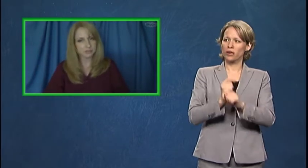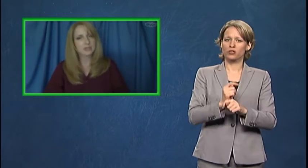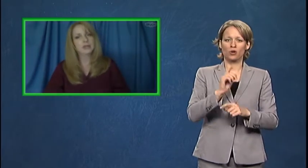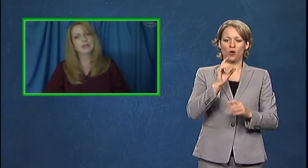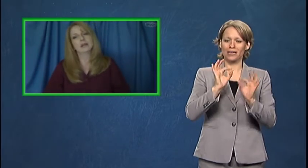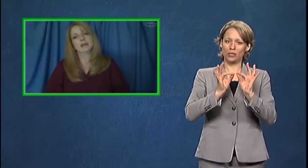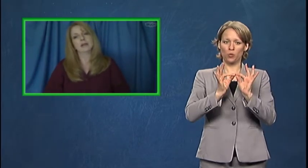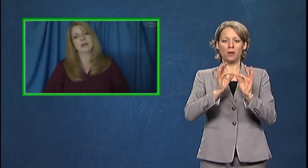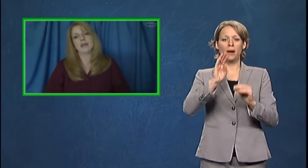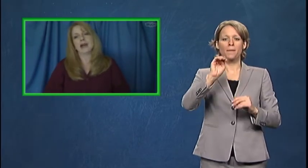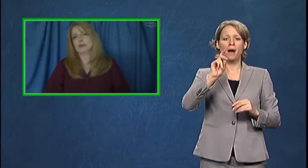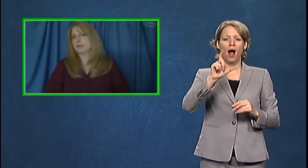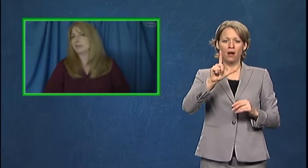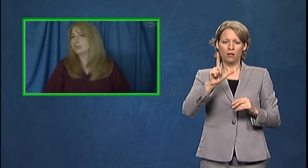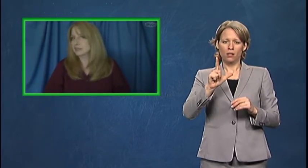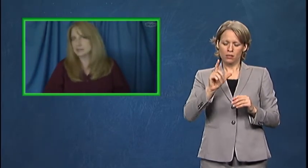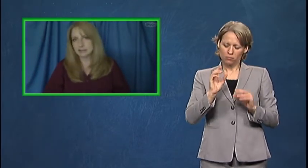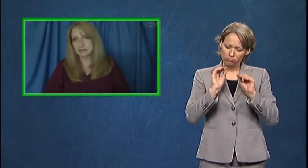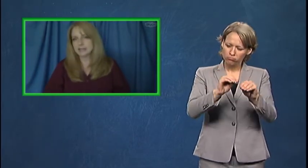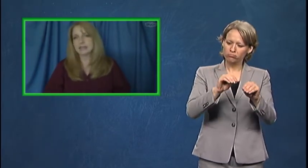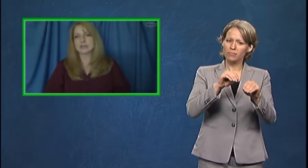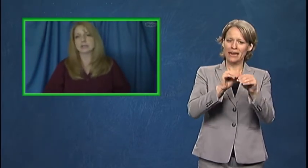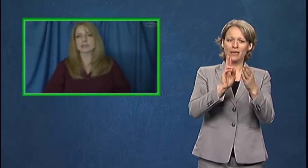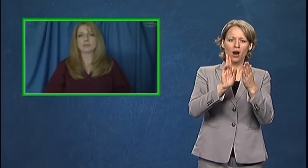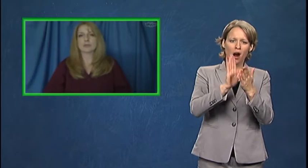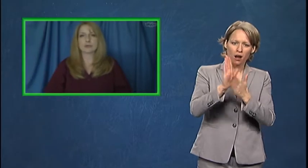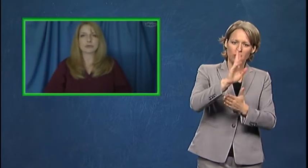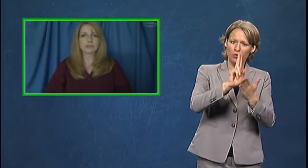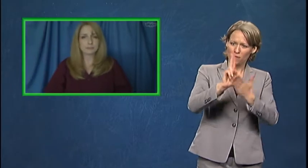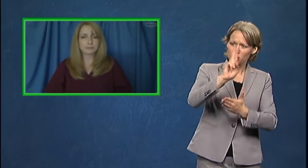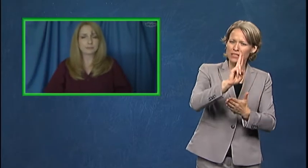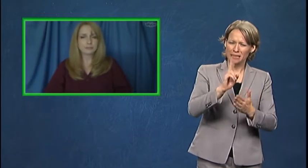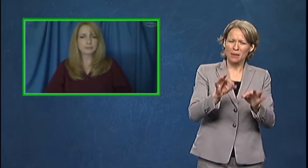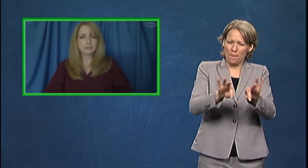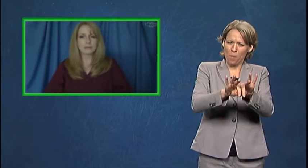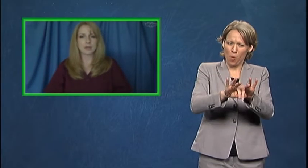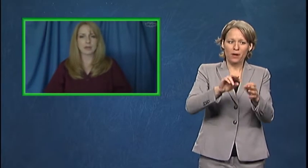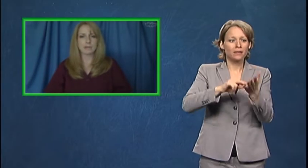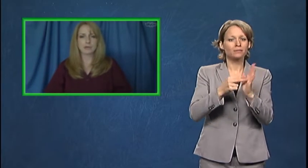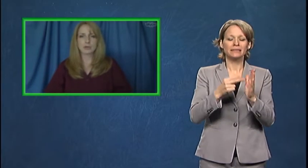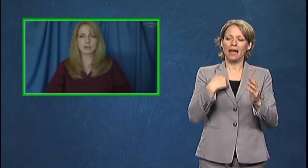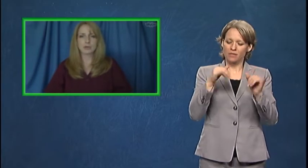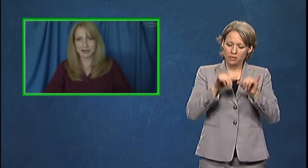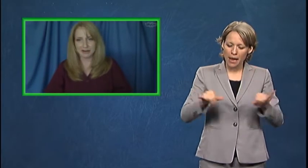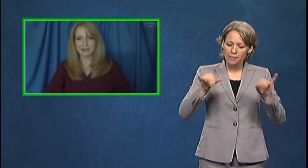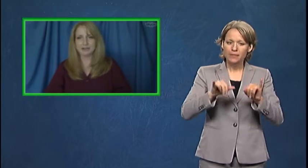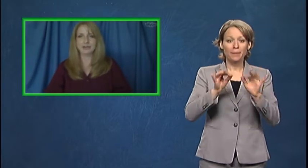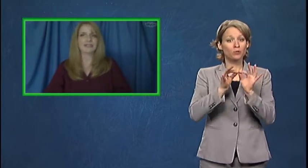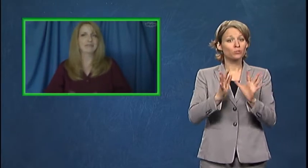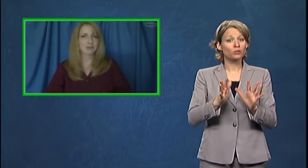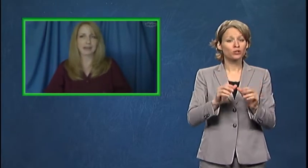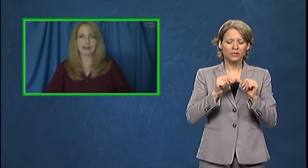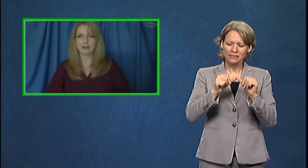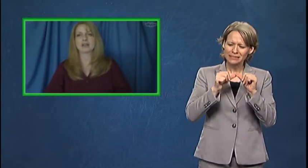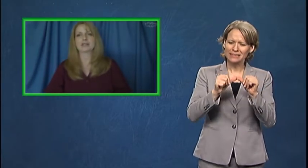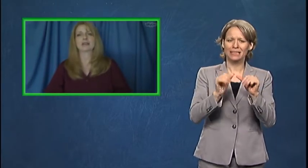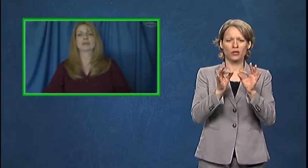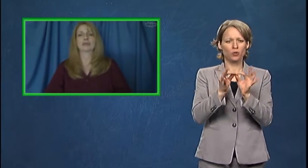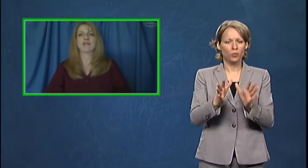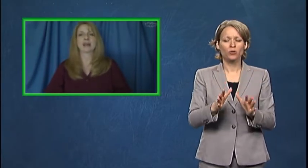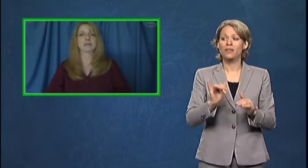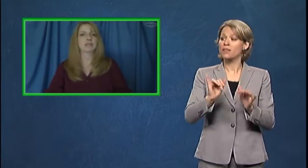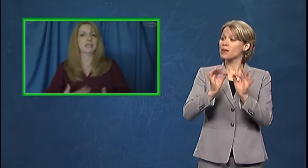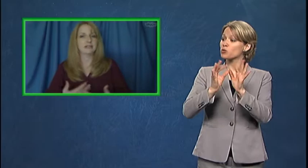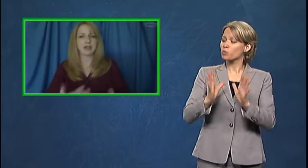important. And that would be consistently scheduled interpreters who are prepared, who have regular contact